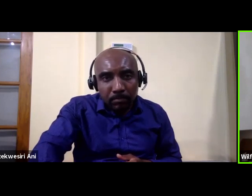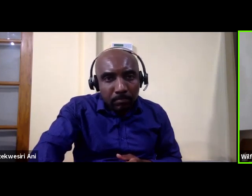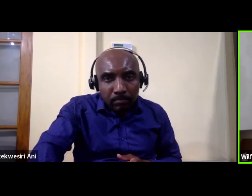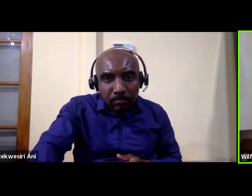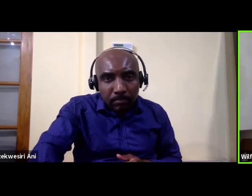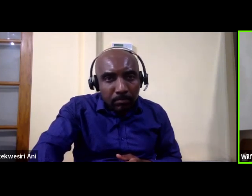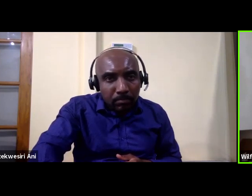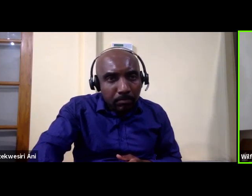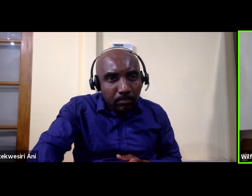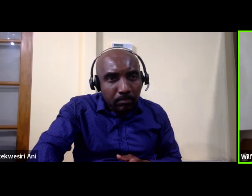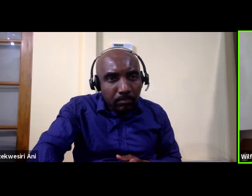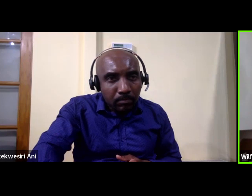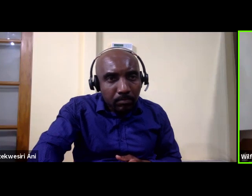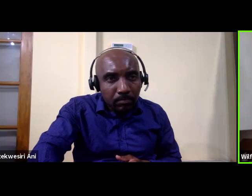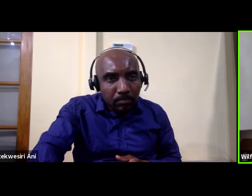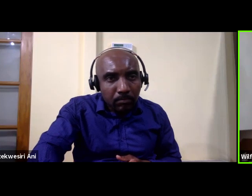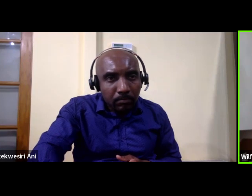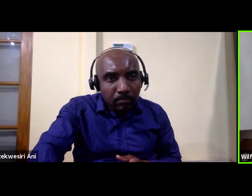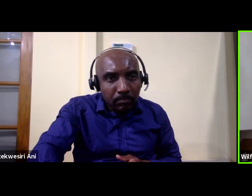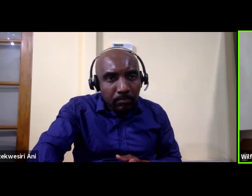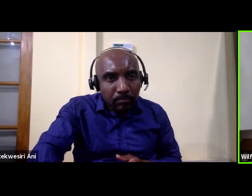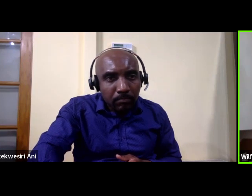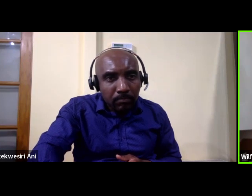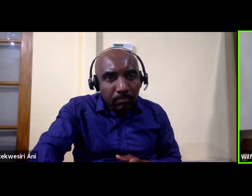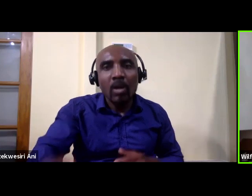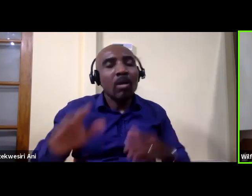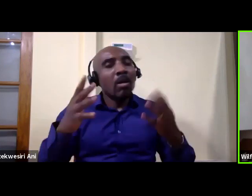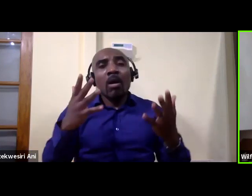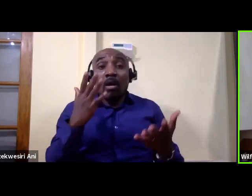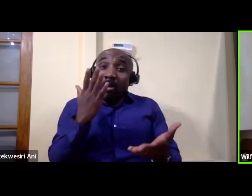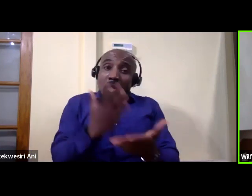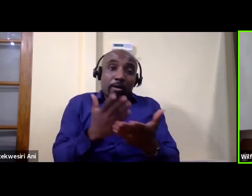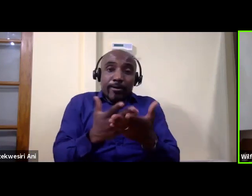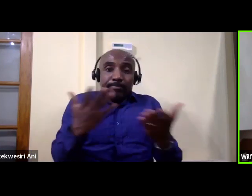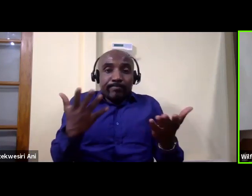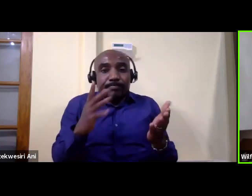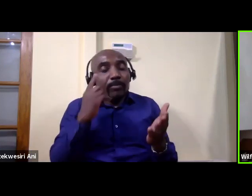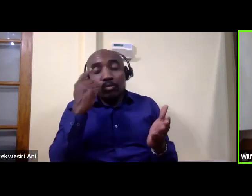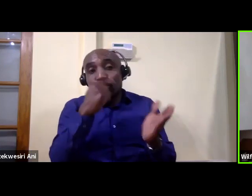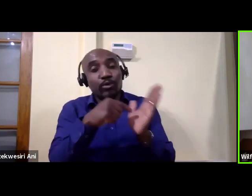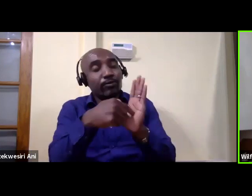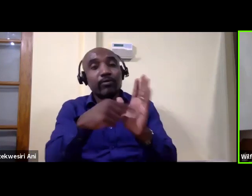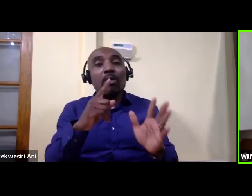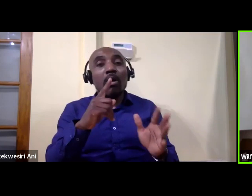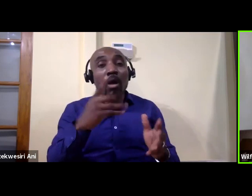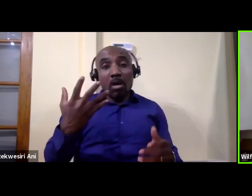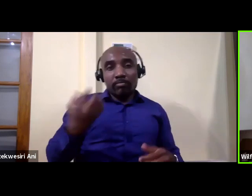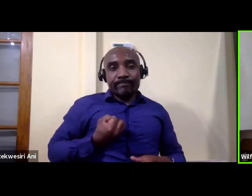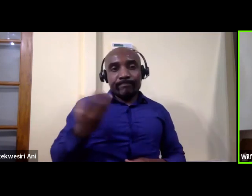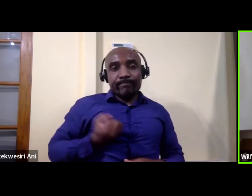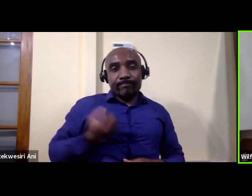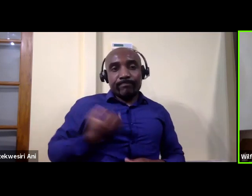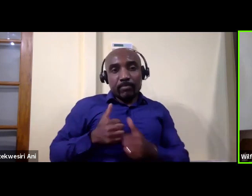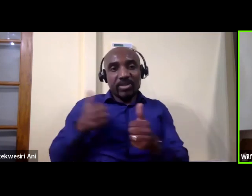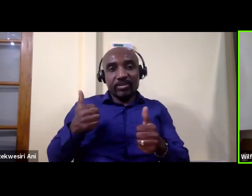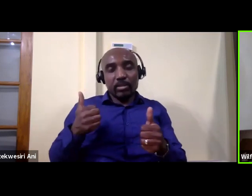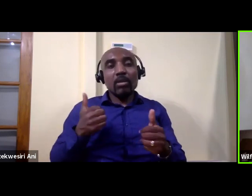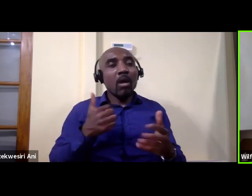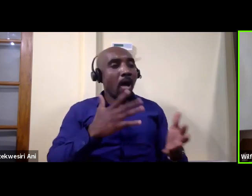there, you know, money once again, profit has once again been put before the lives of workers. And that if we're going to have a